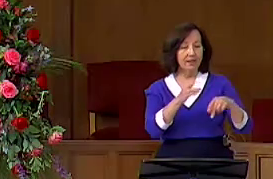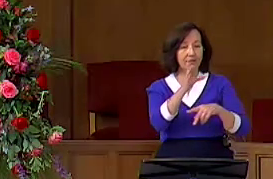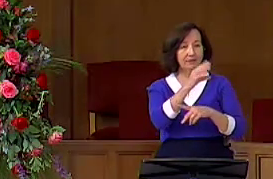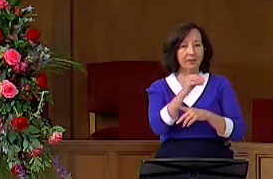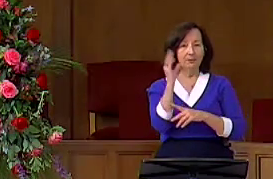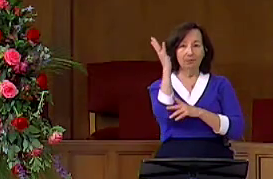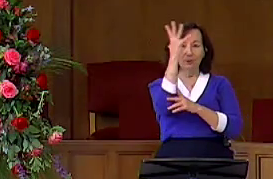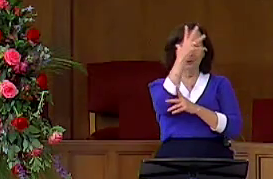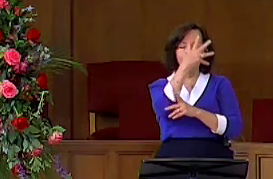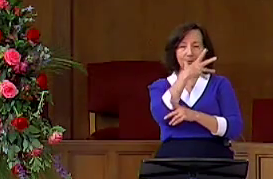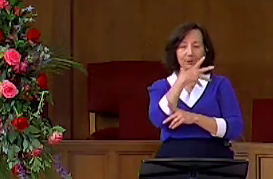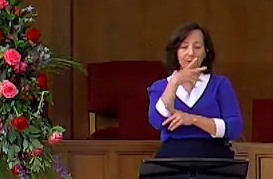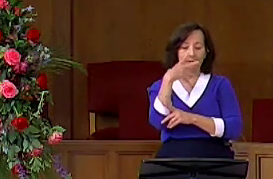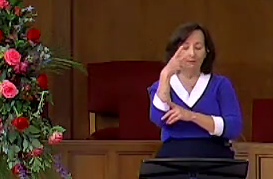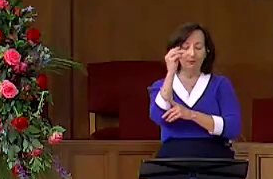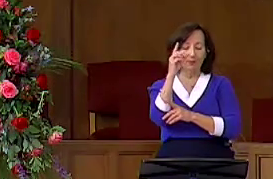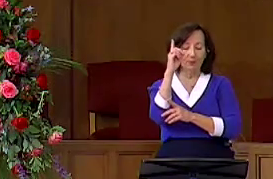swift and